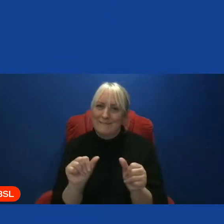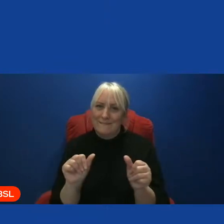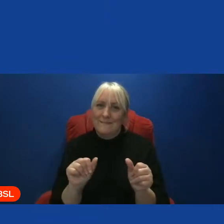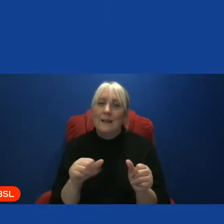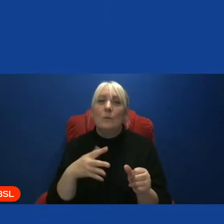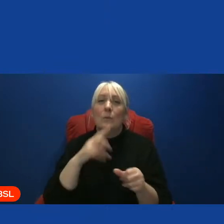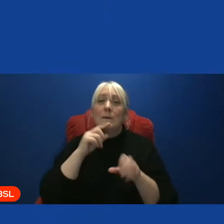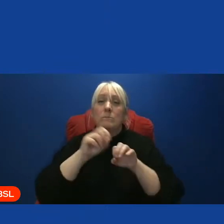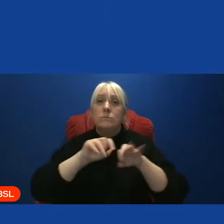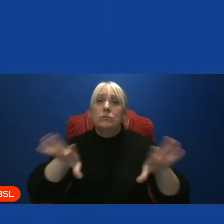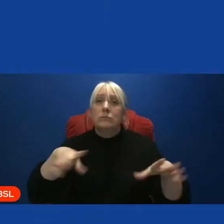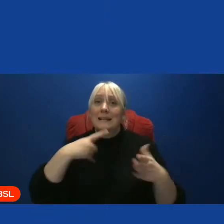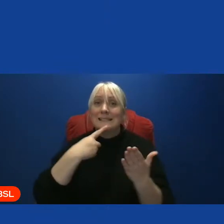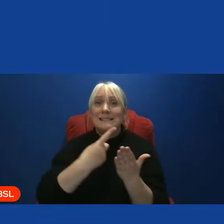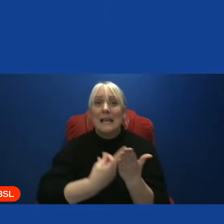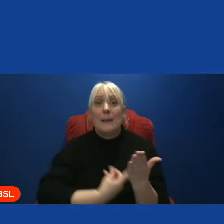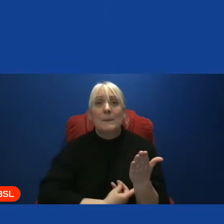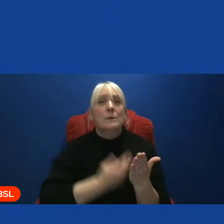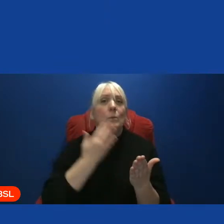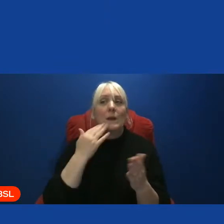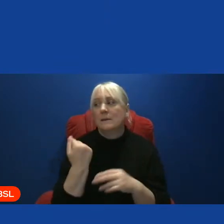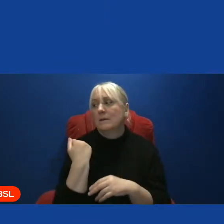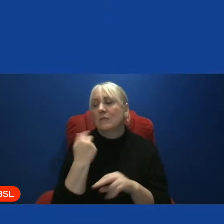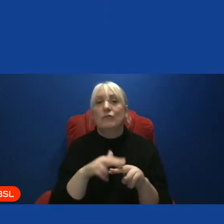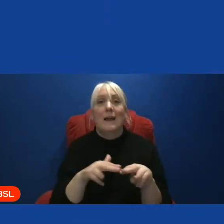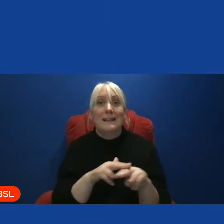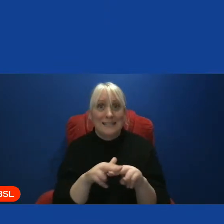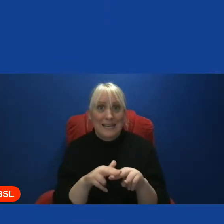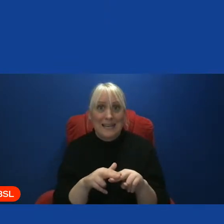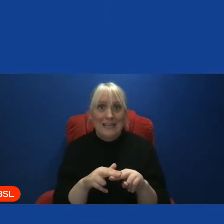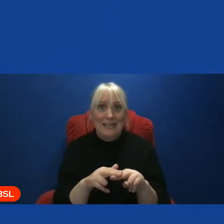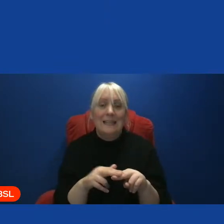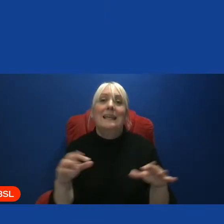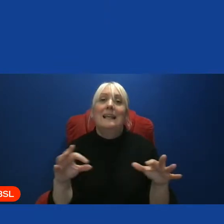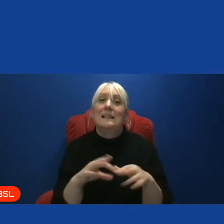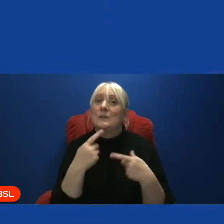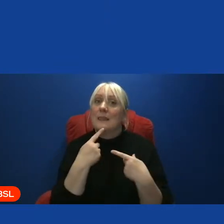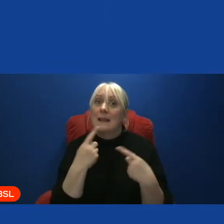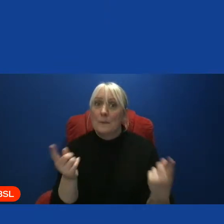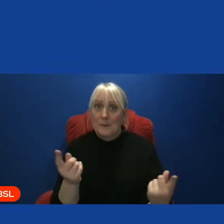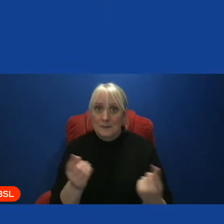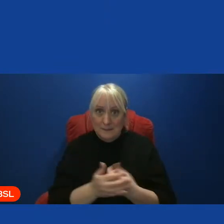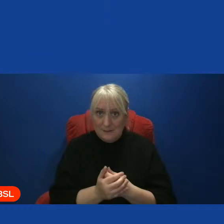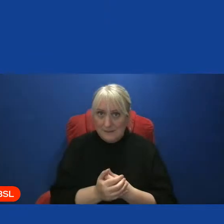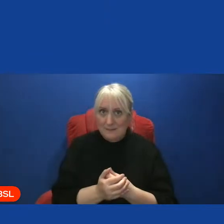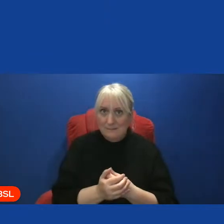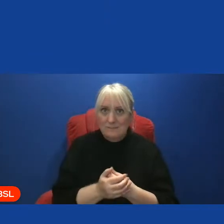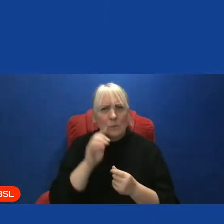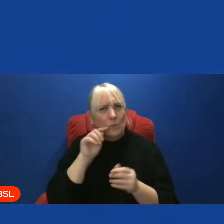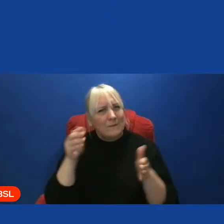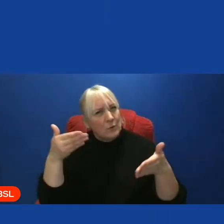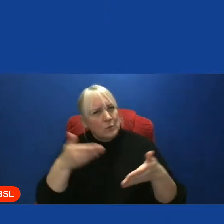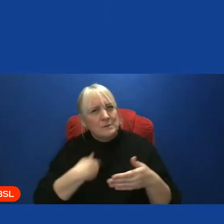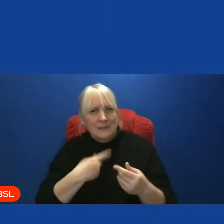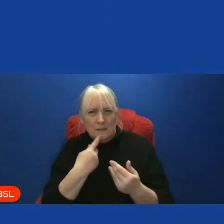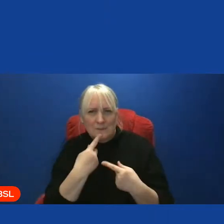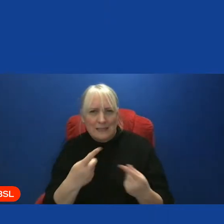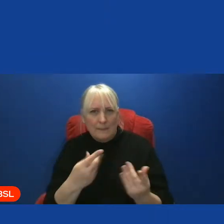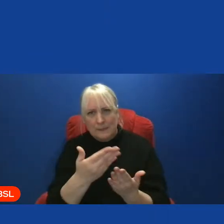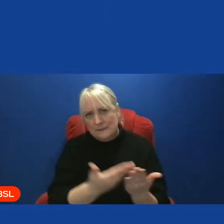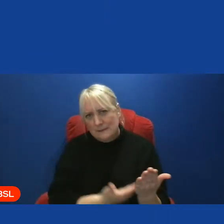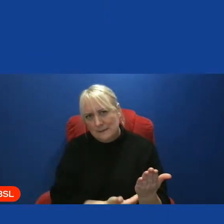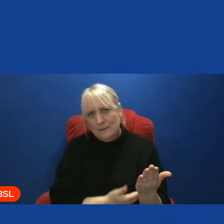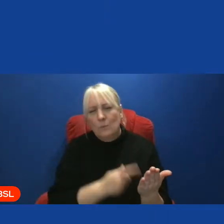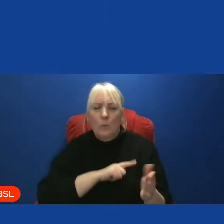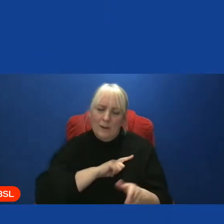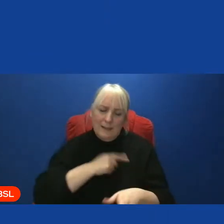statement on Friday about the announcements that were made by the government last week, so I will focus on that statement if that's okay, as it sets out